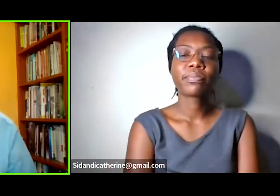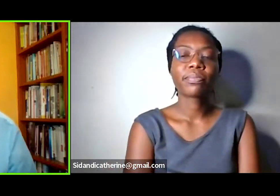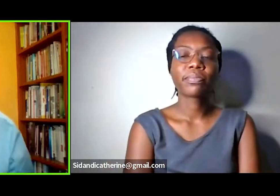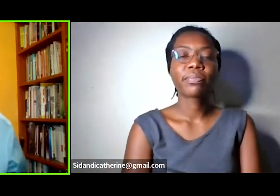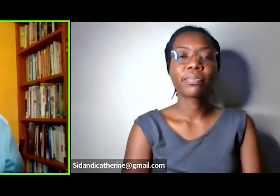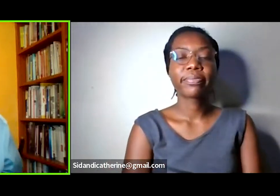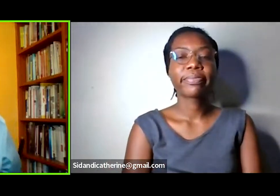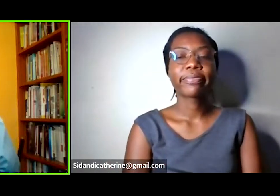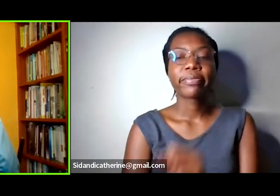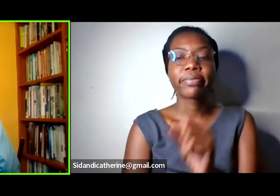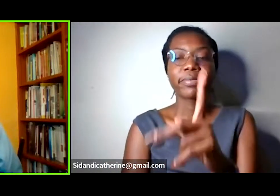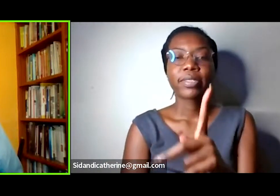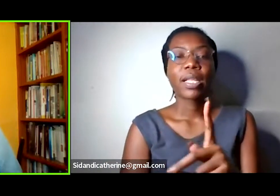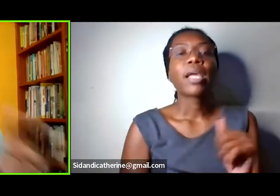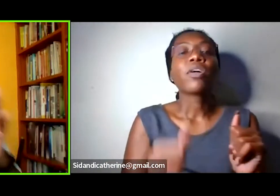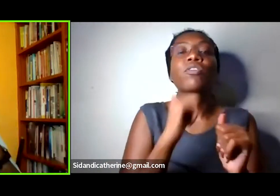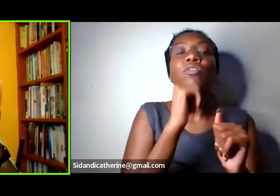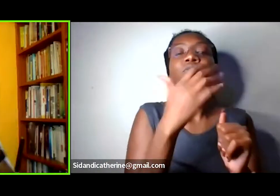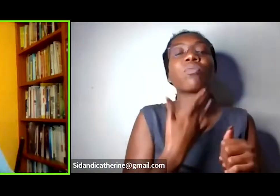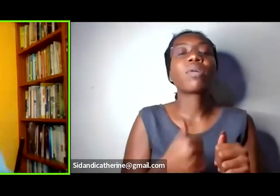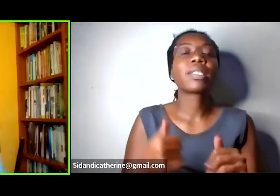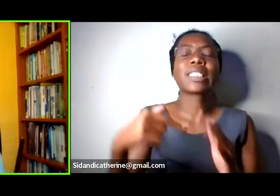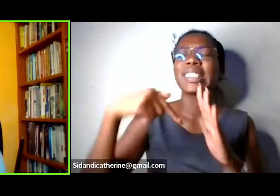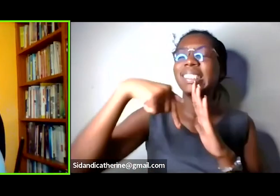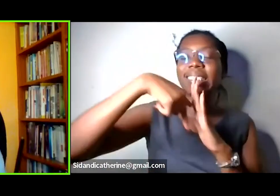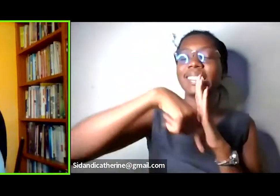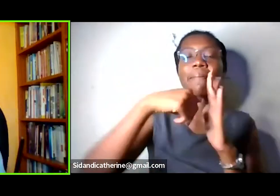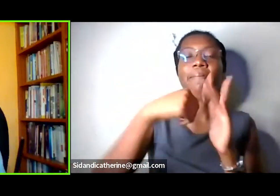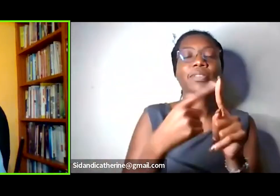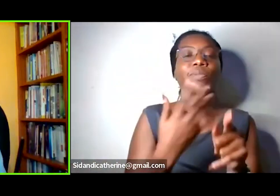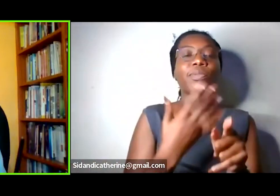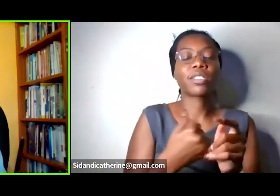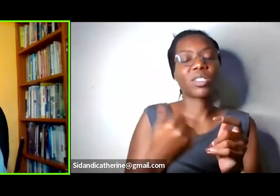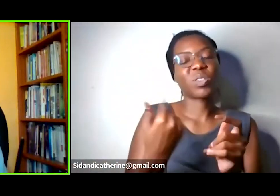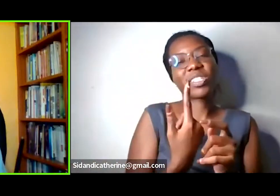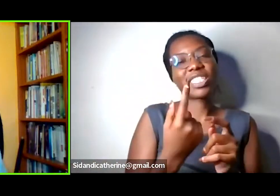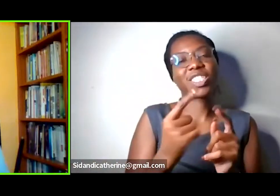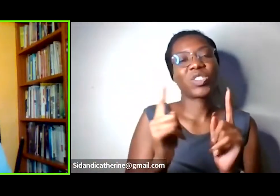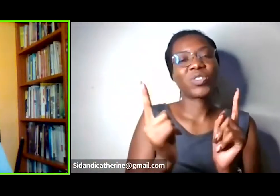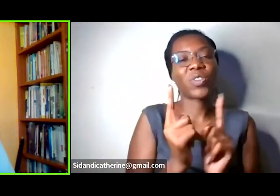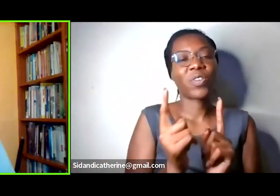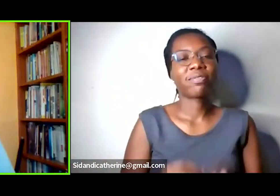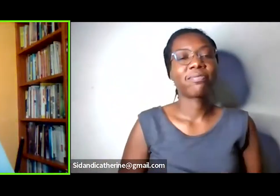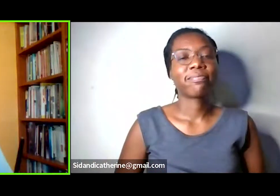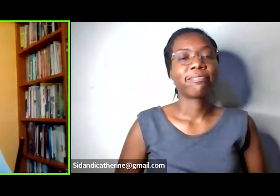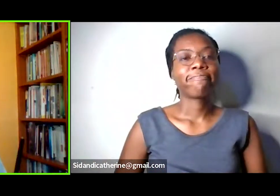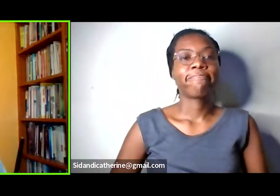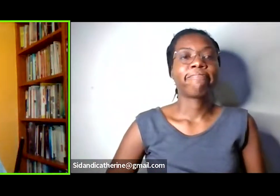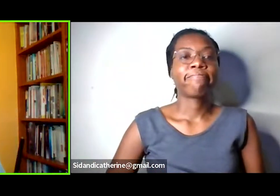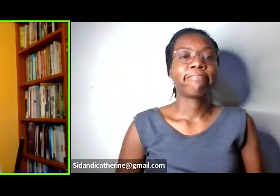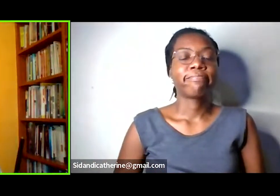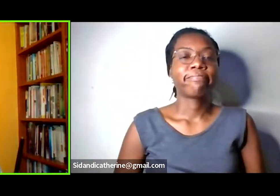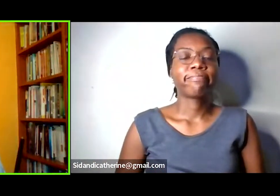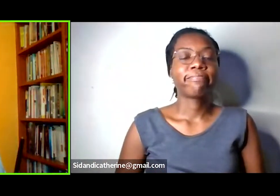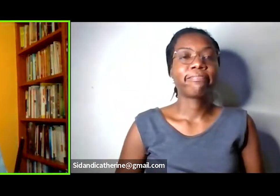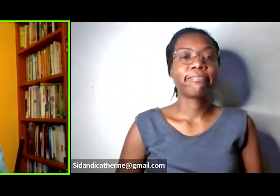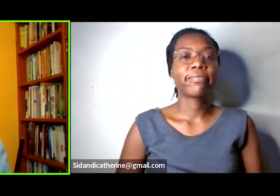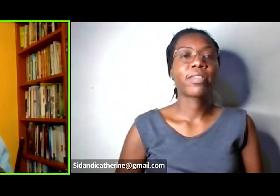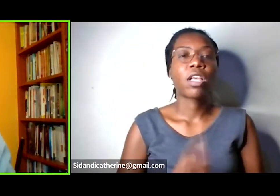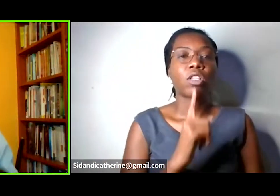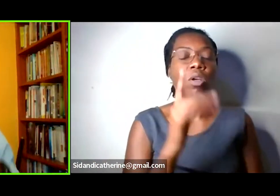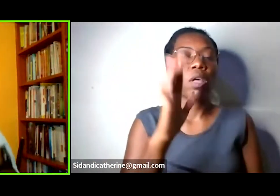The other thing is that most of my marketing in the early days, in the early years, was